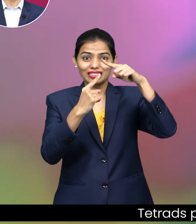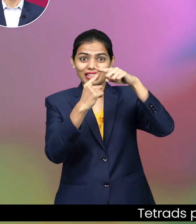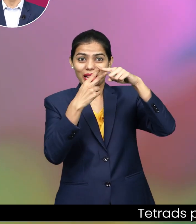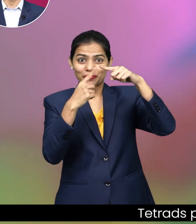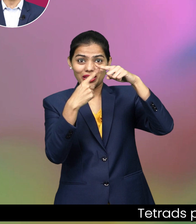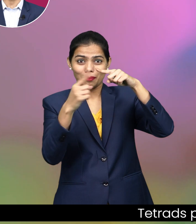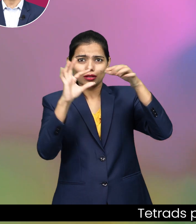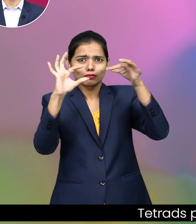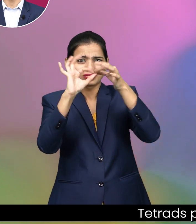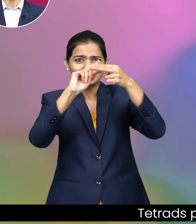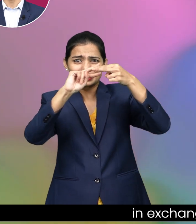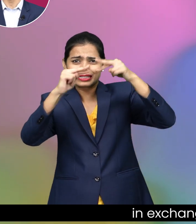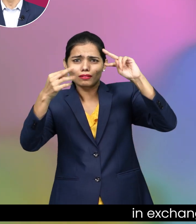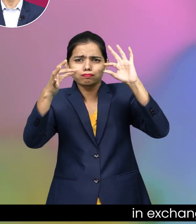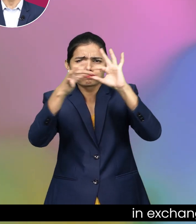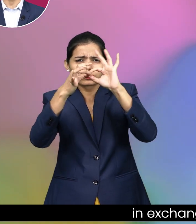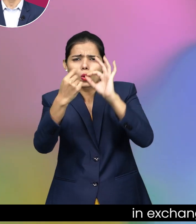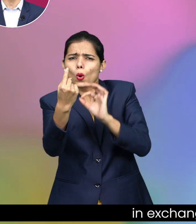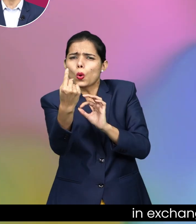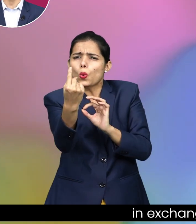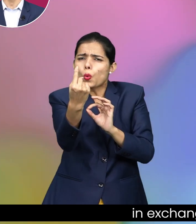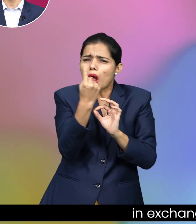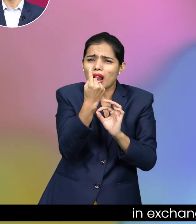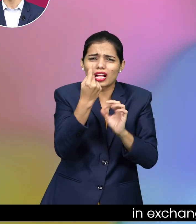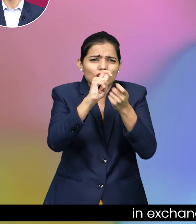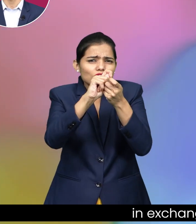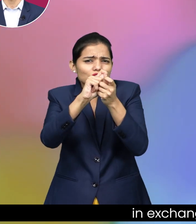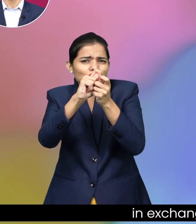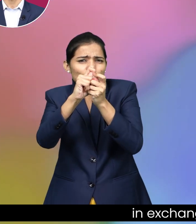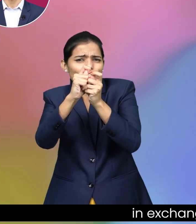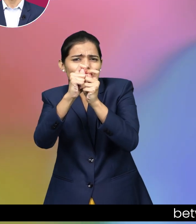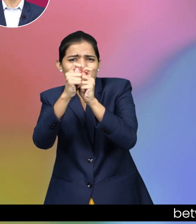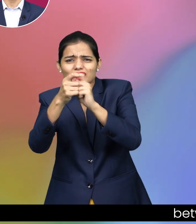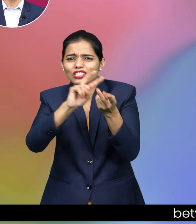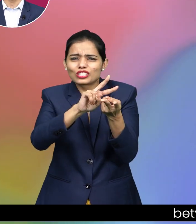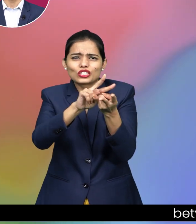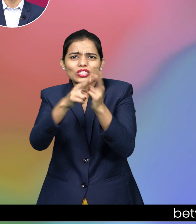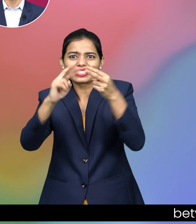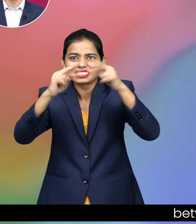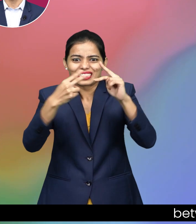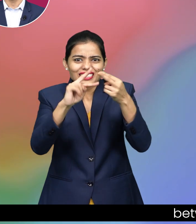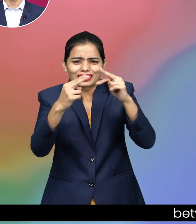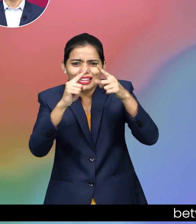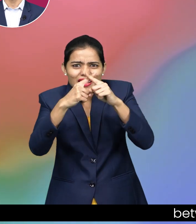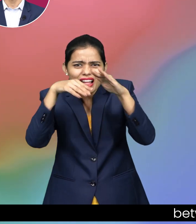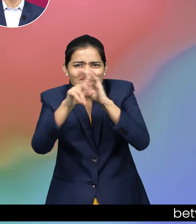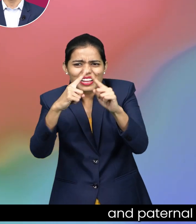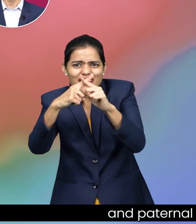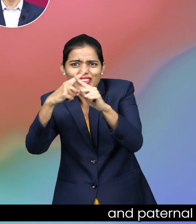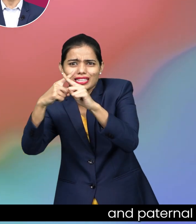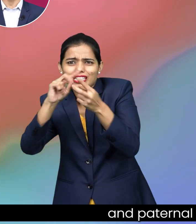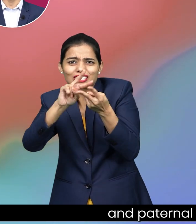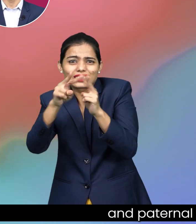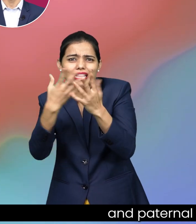Tetrads play a significant role in exchanging genetic material between maternal